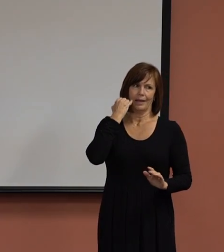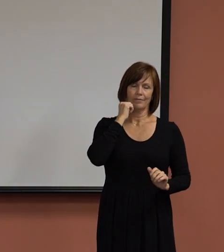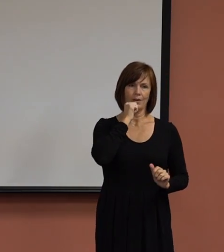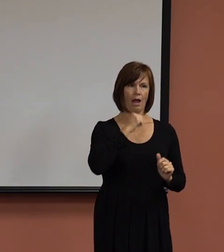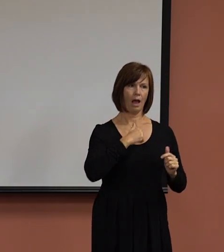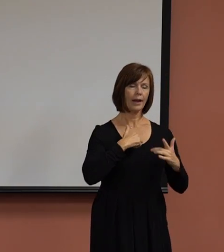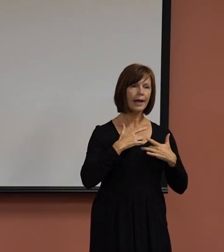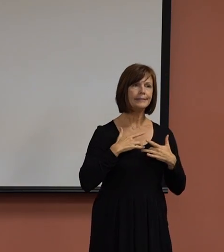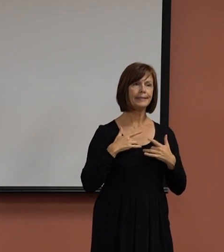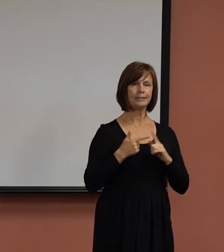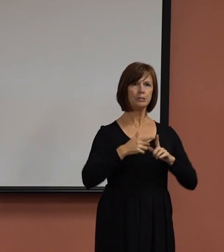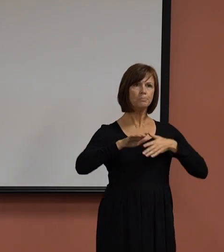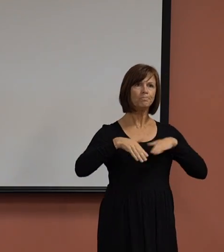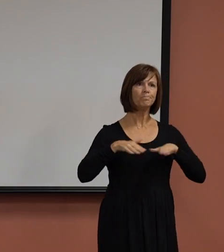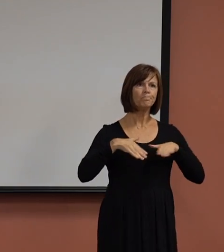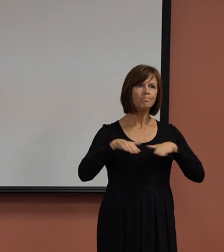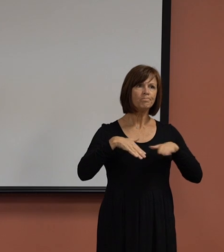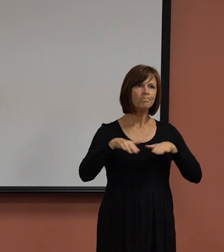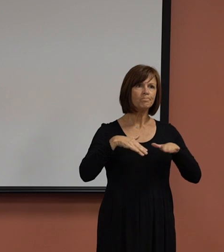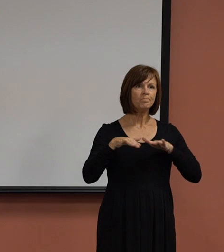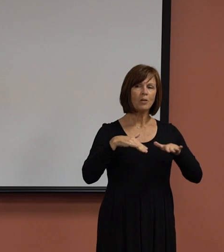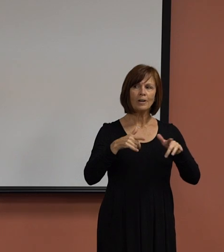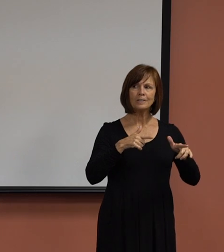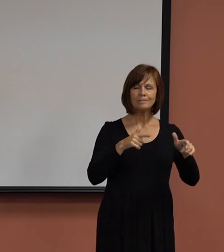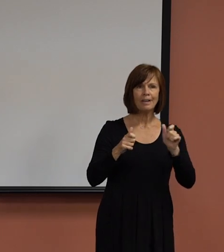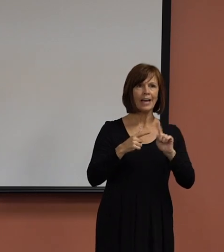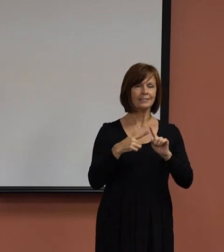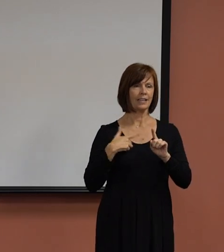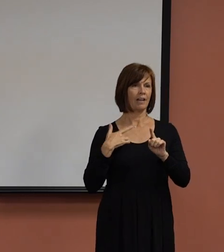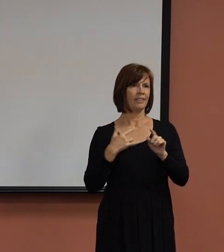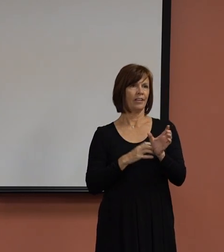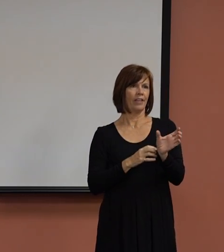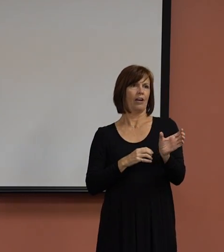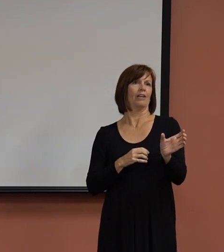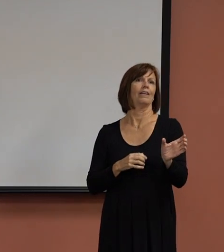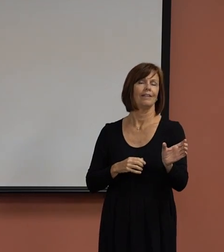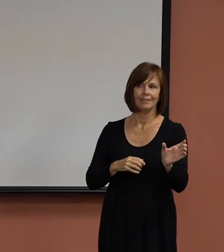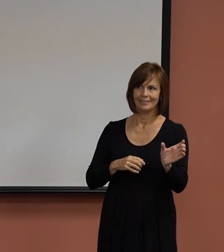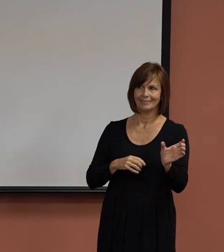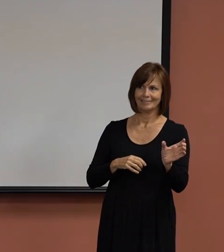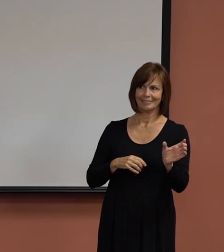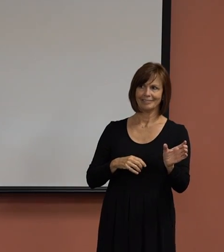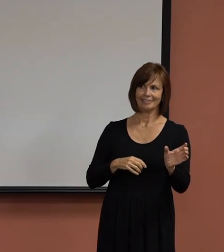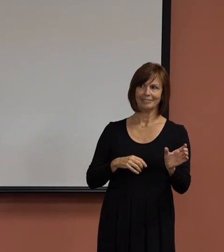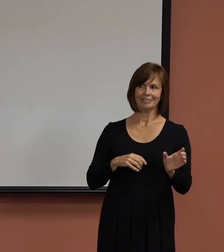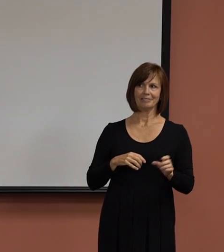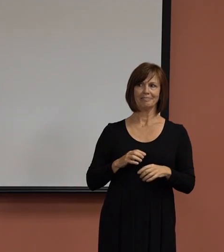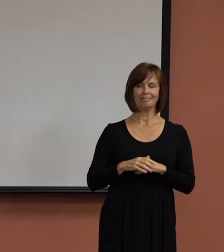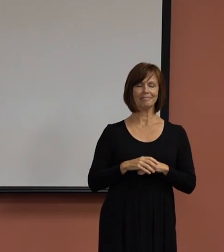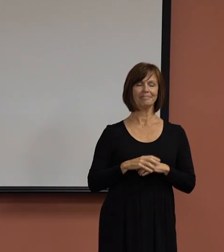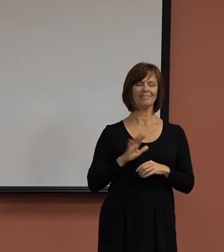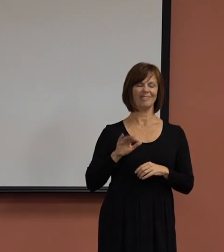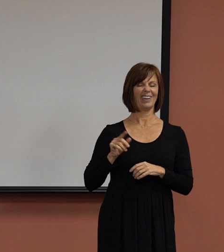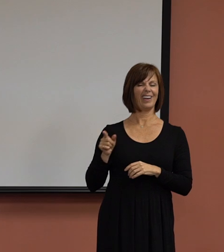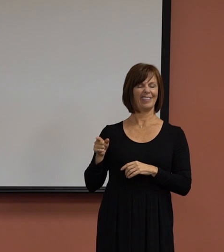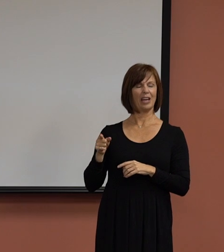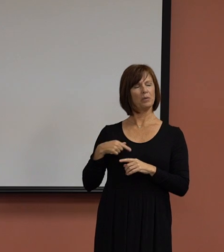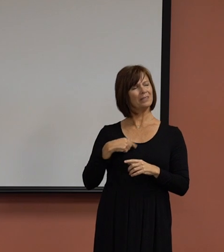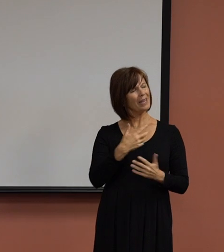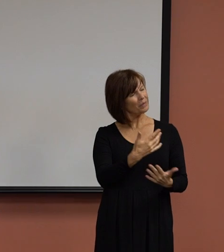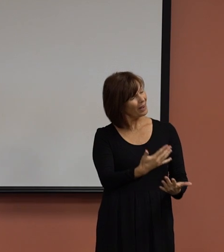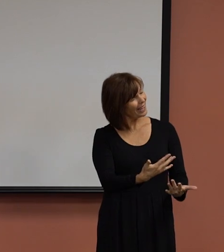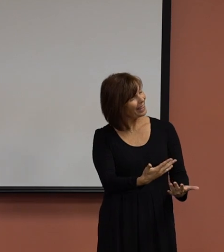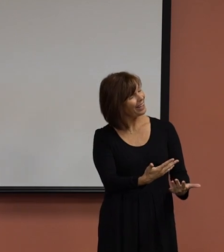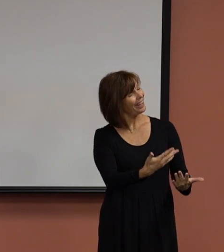my own world and I'm walking, even though they holding on to me, it's like, I'm gone, they'll just say, wait, slow